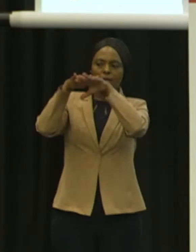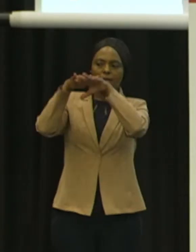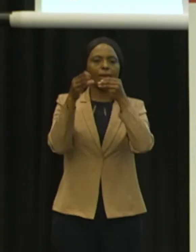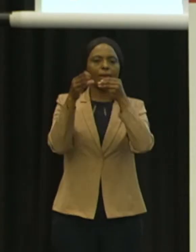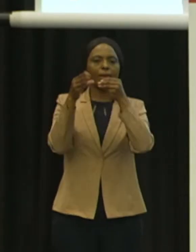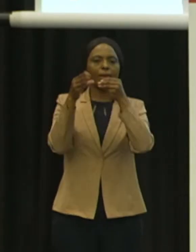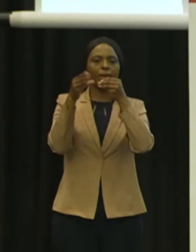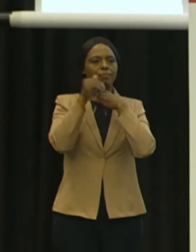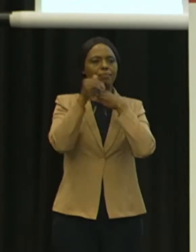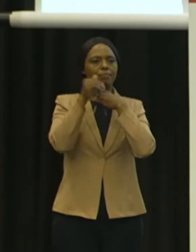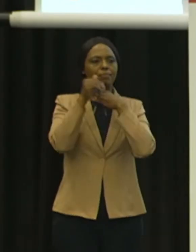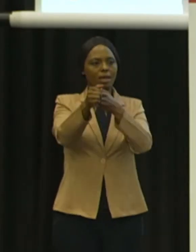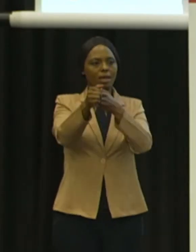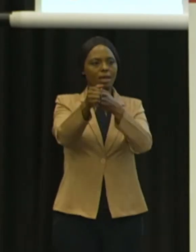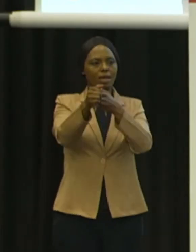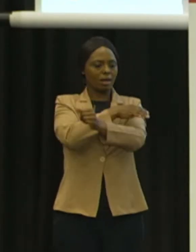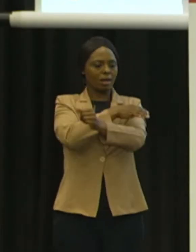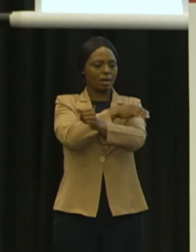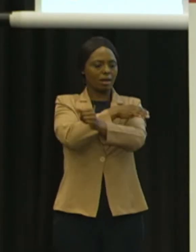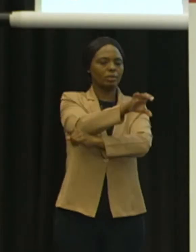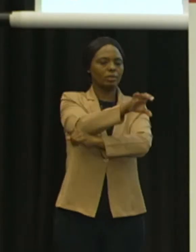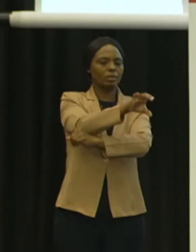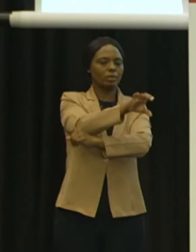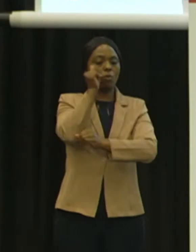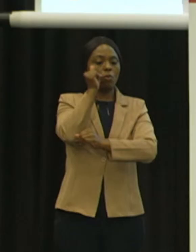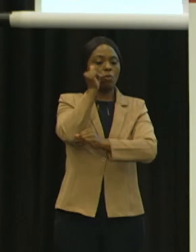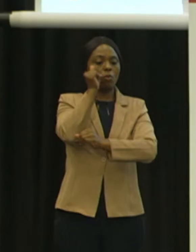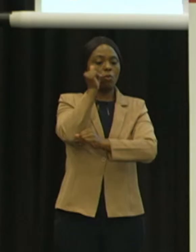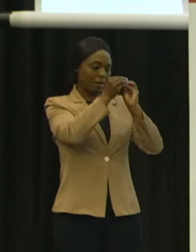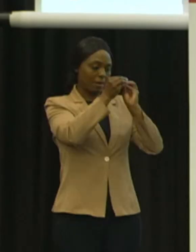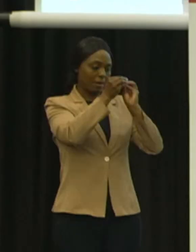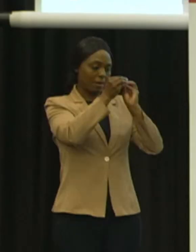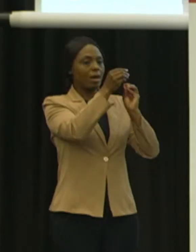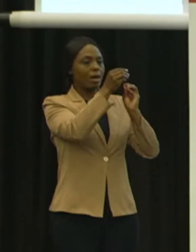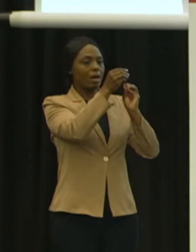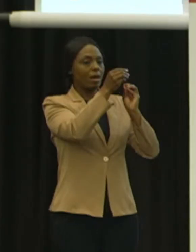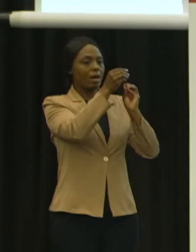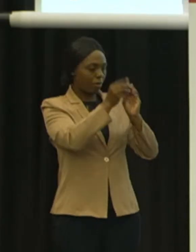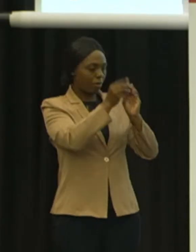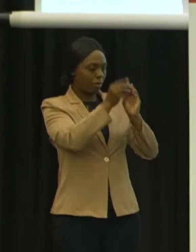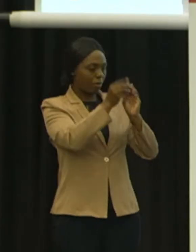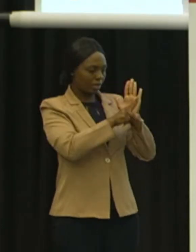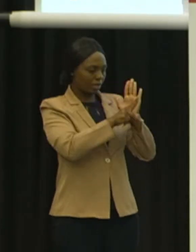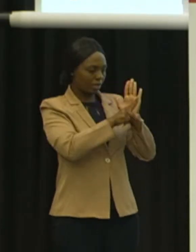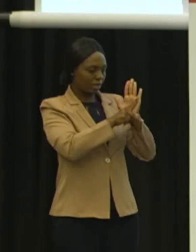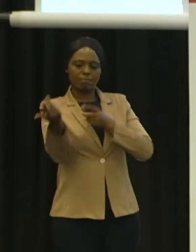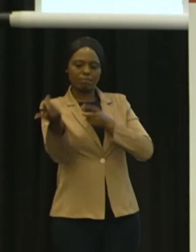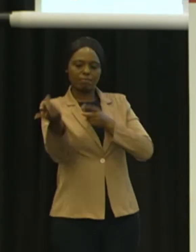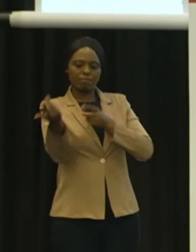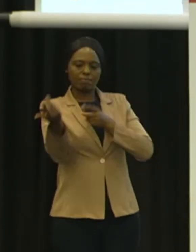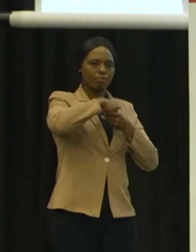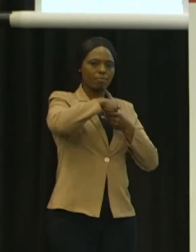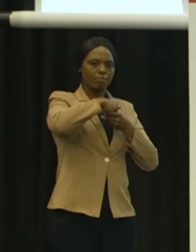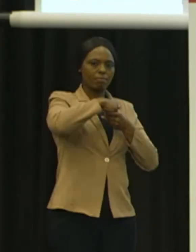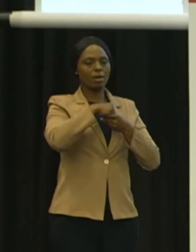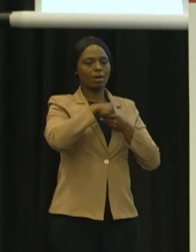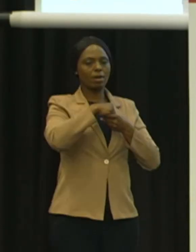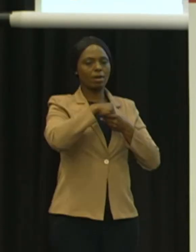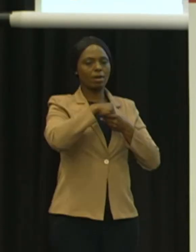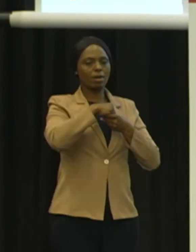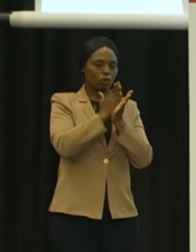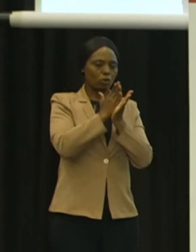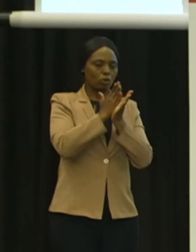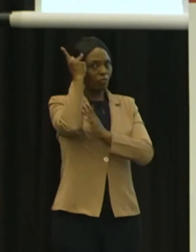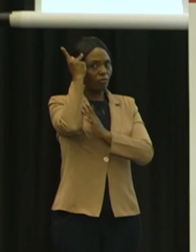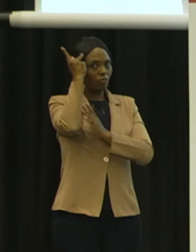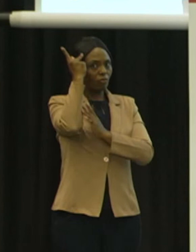capacitation, so that when they're part of policy engagements, they are equipped enough to ensure policy design and also to ensure engagements are